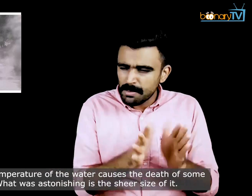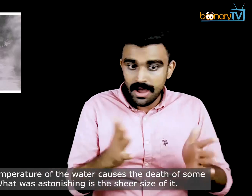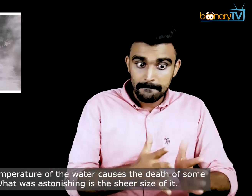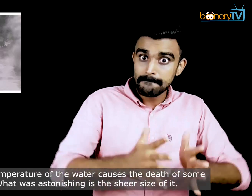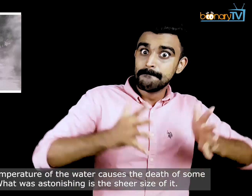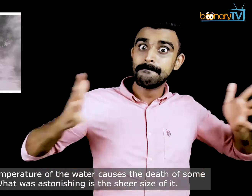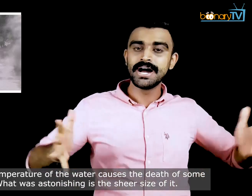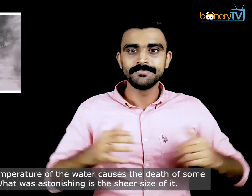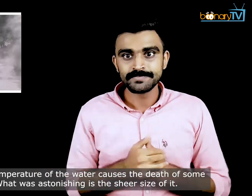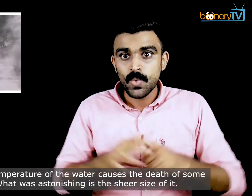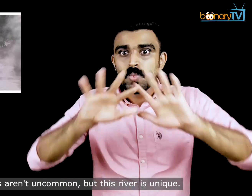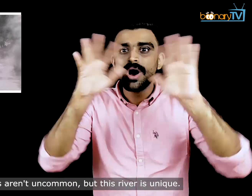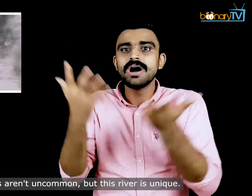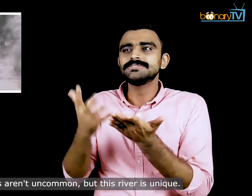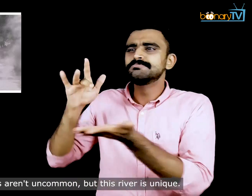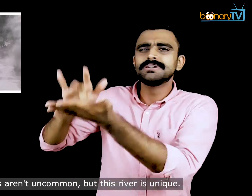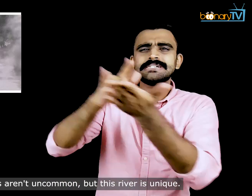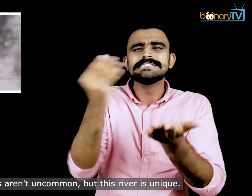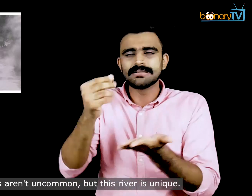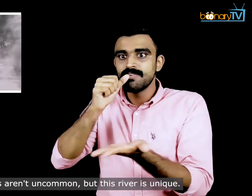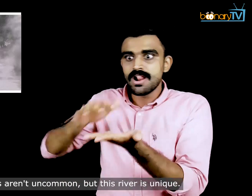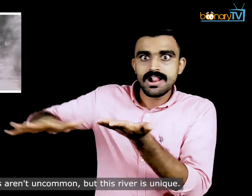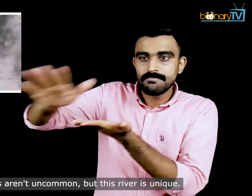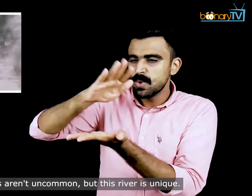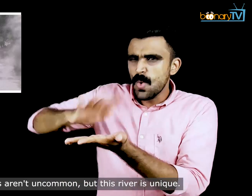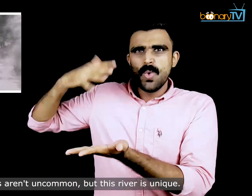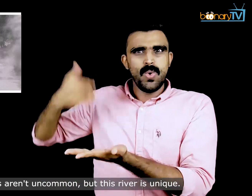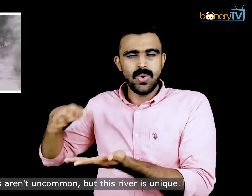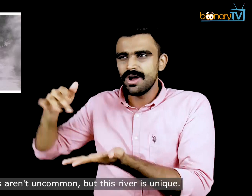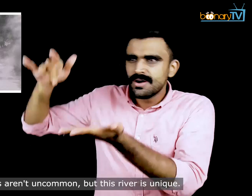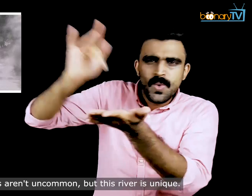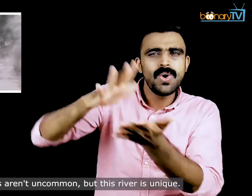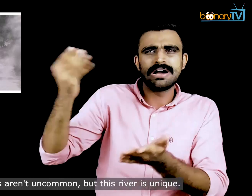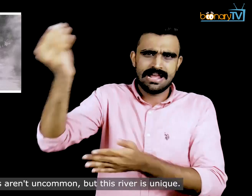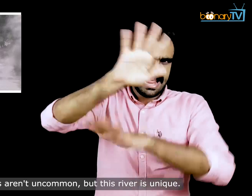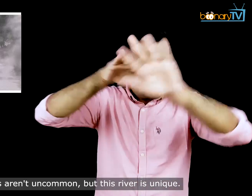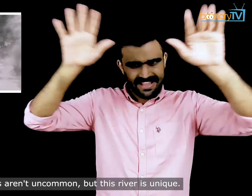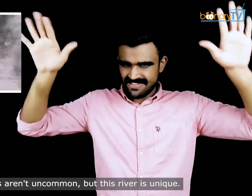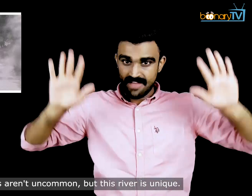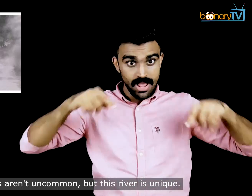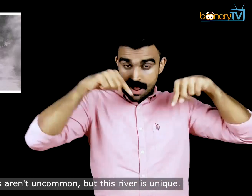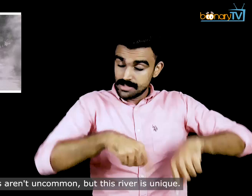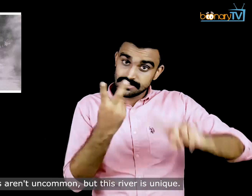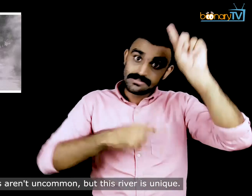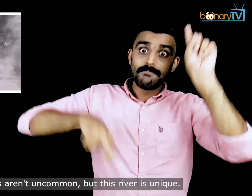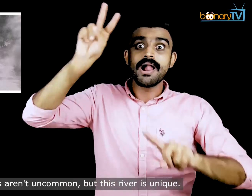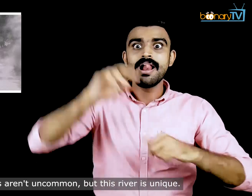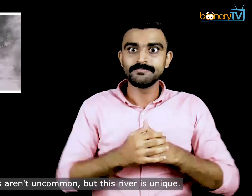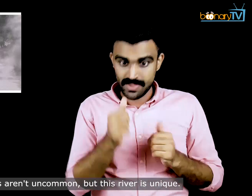of it. Hot springs aren't uncommon. But this river is unique.